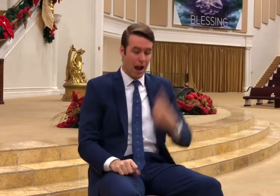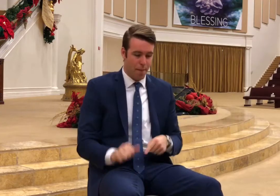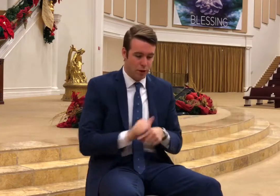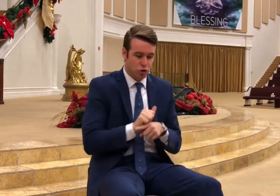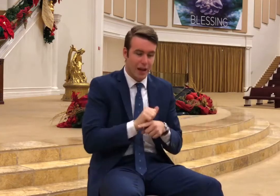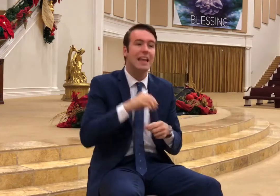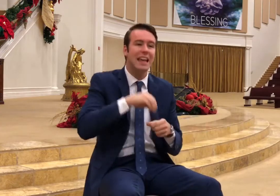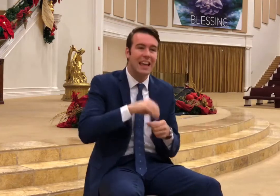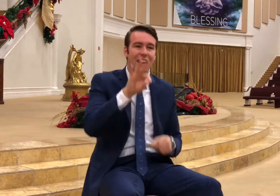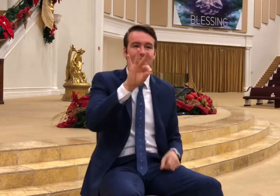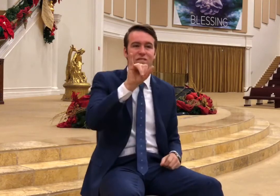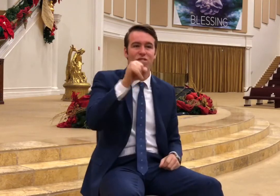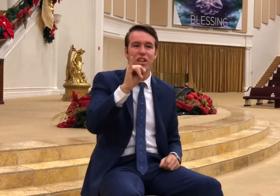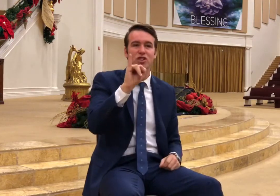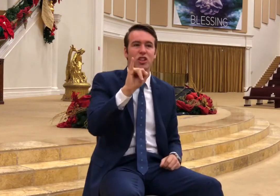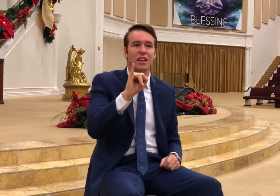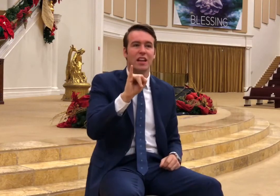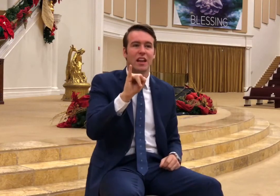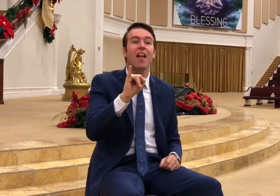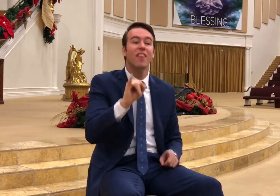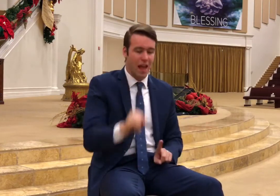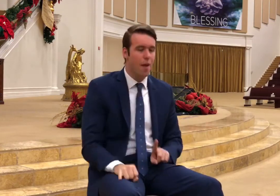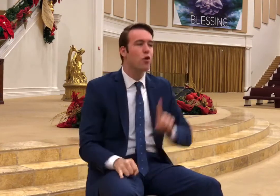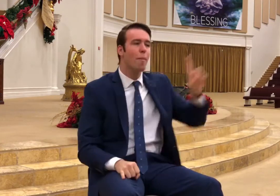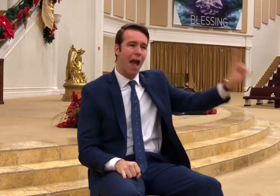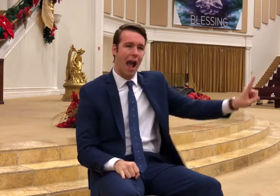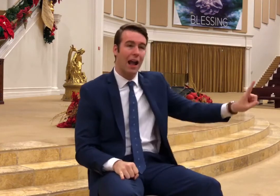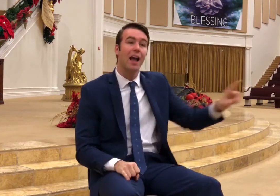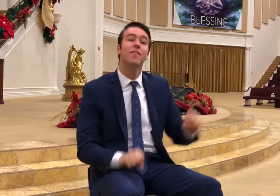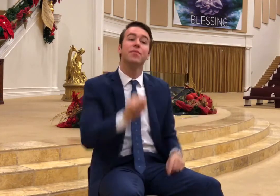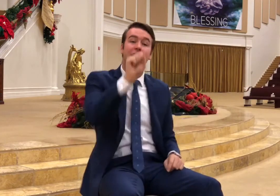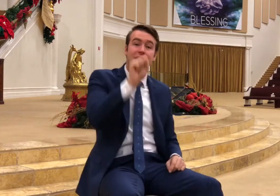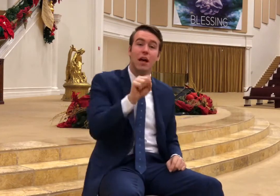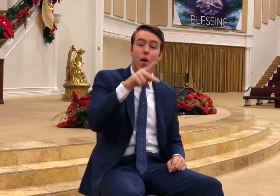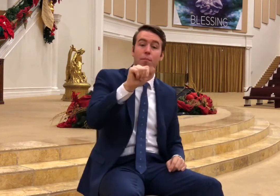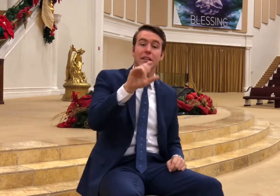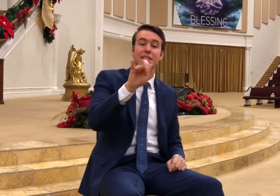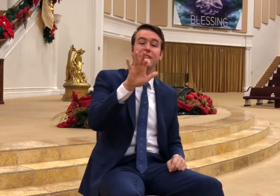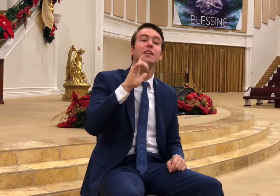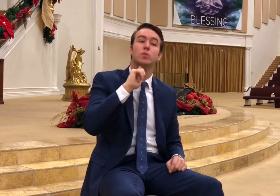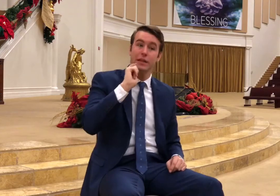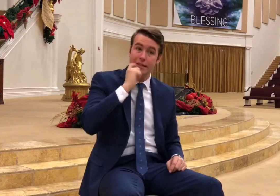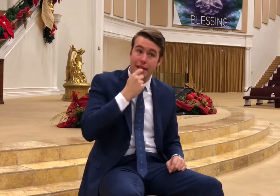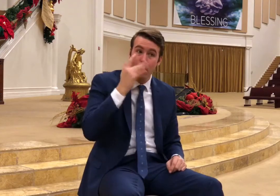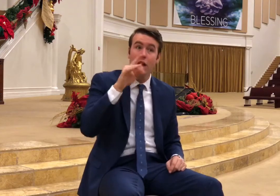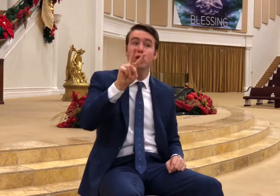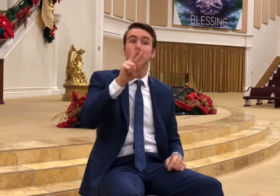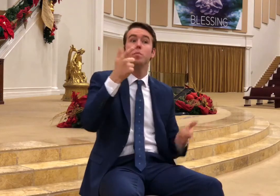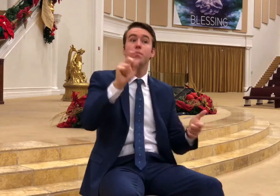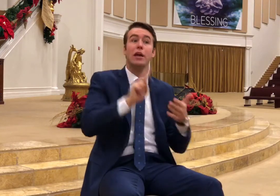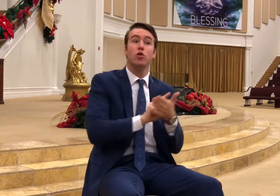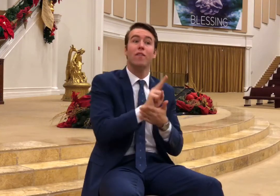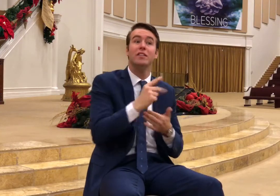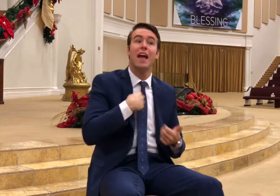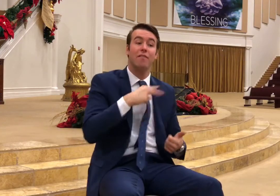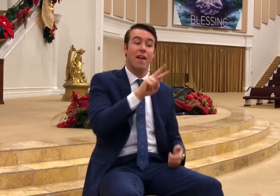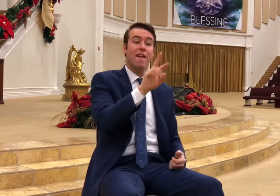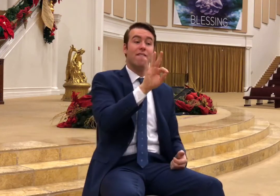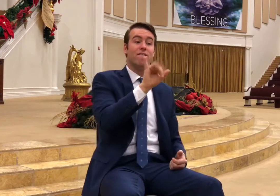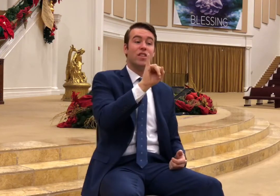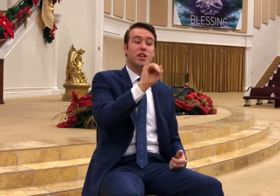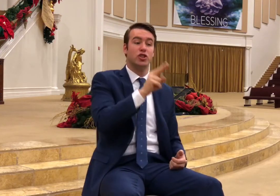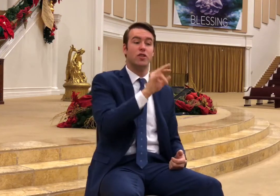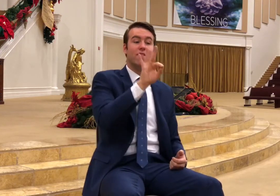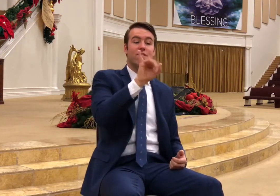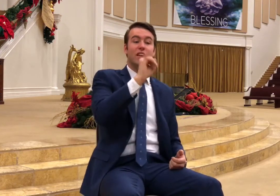in Fiji. One of the things for the South Pacific that is unique, there are two big universities in Fiji. There's Fiji International